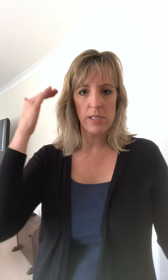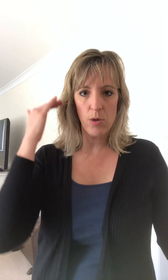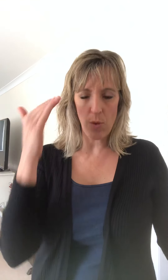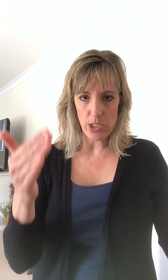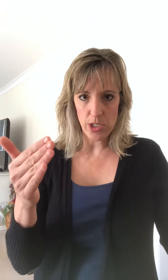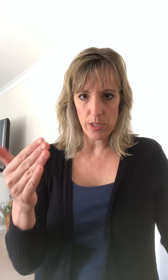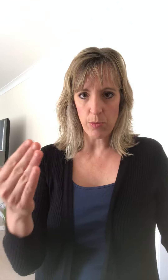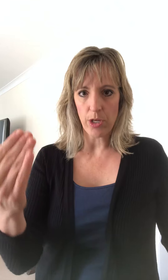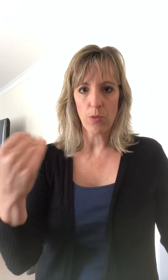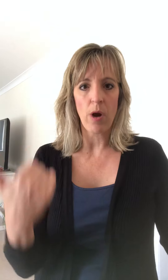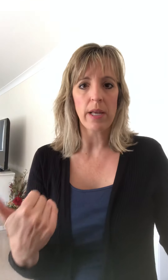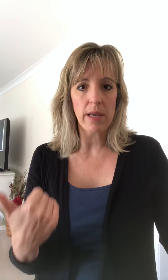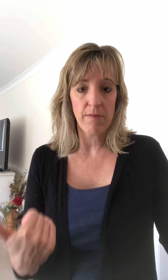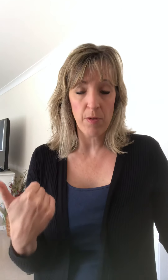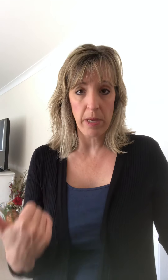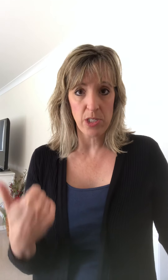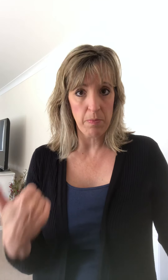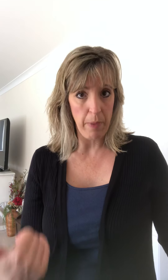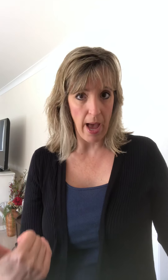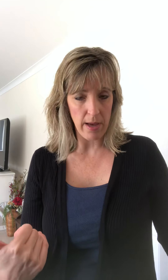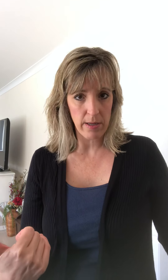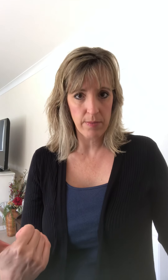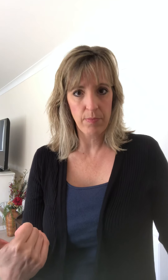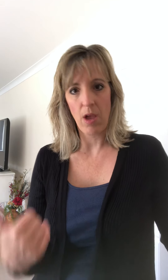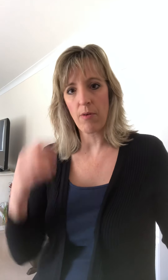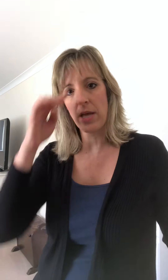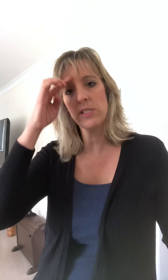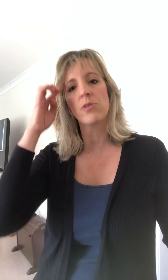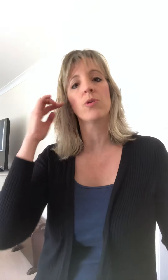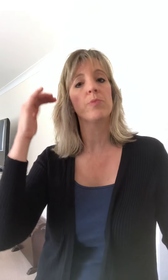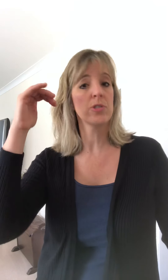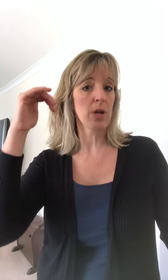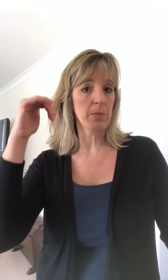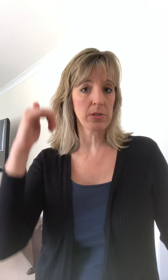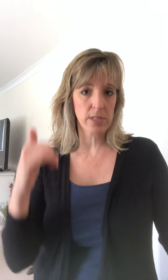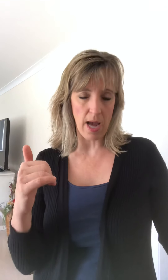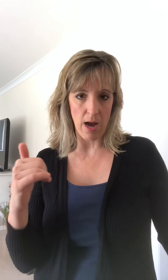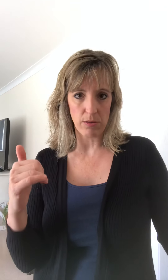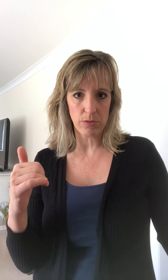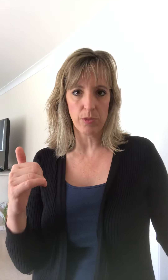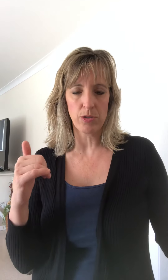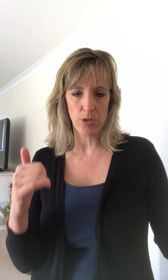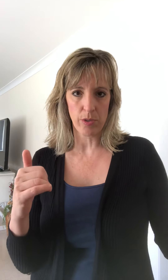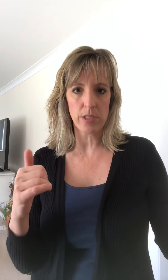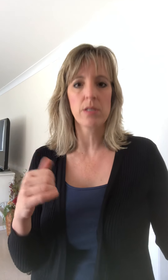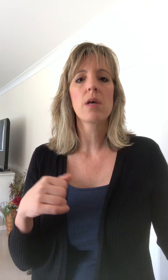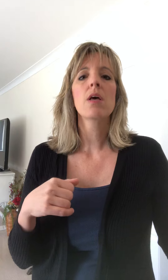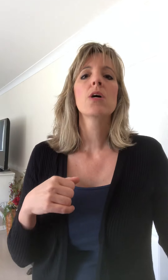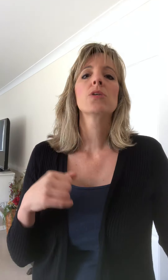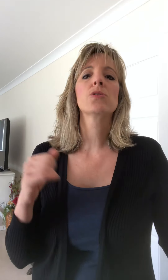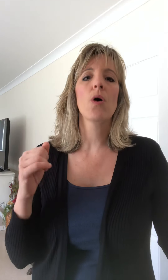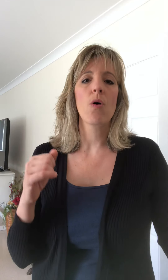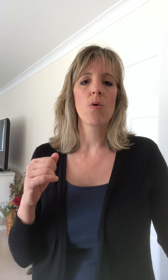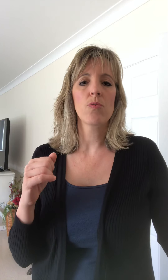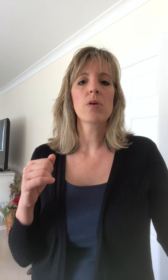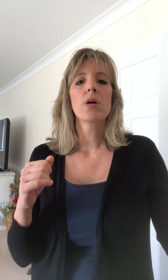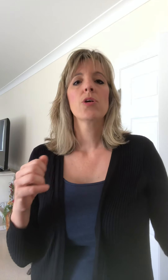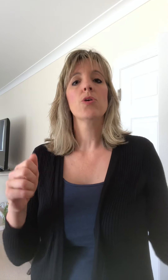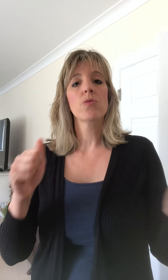a question where you're wanting information back. All right, so you put your eyebrows down when you do it. So you